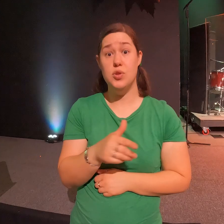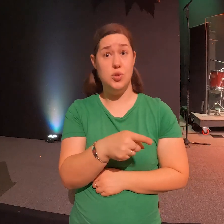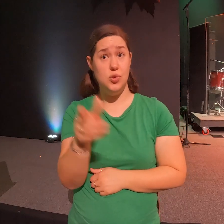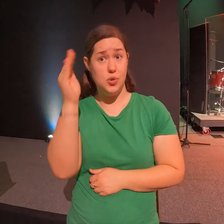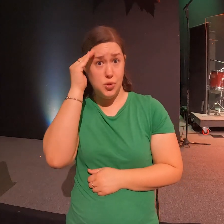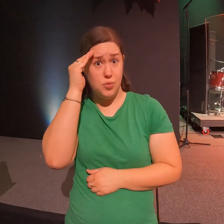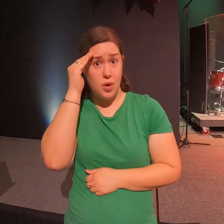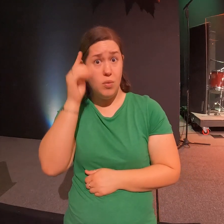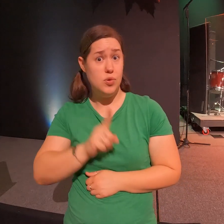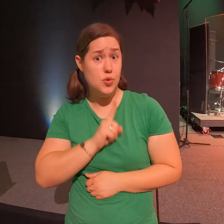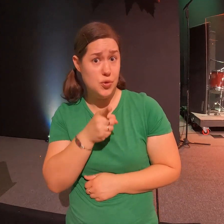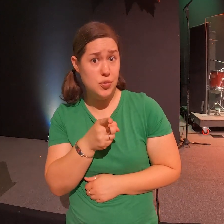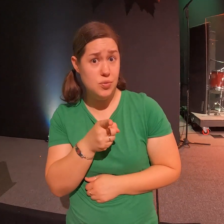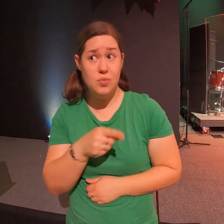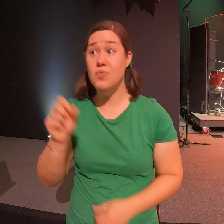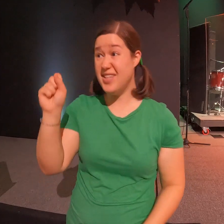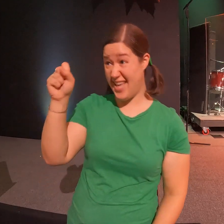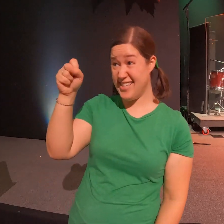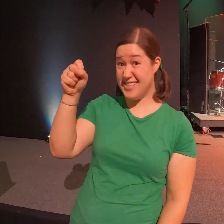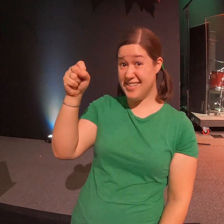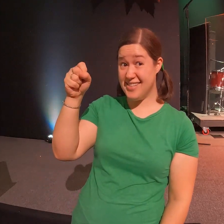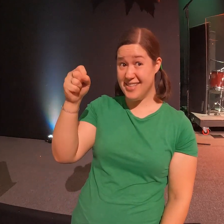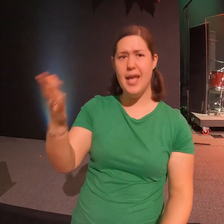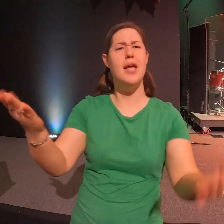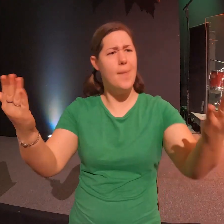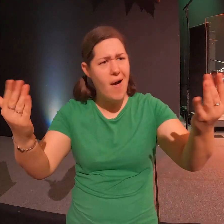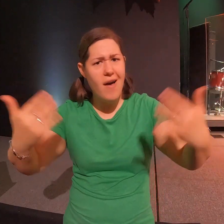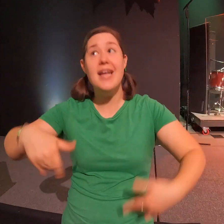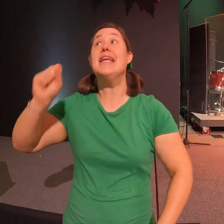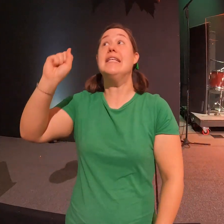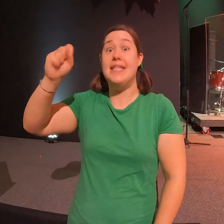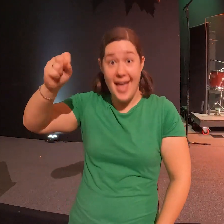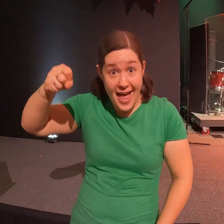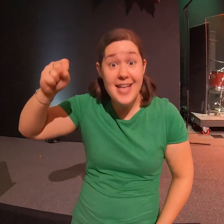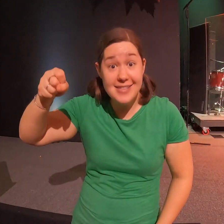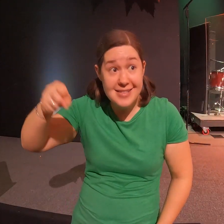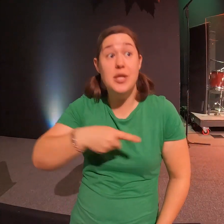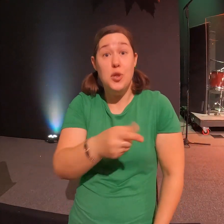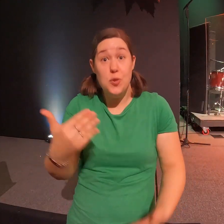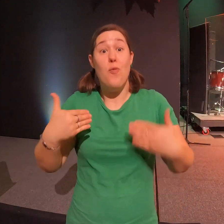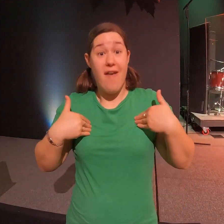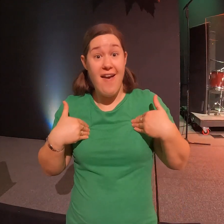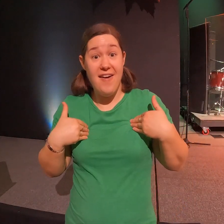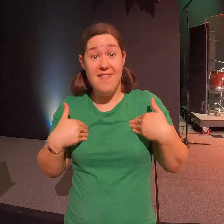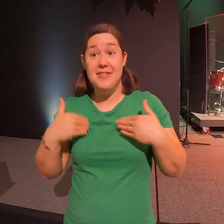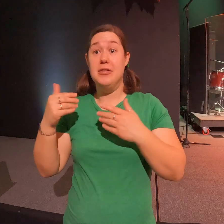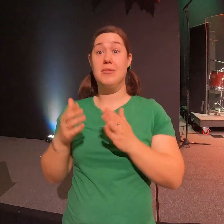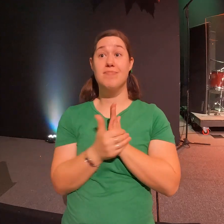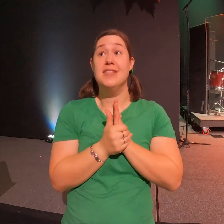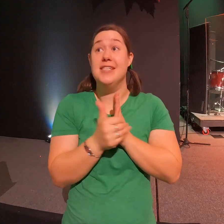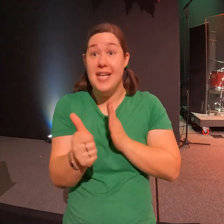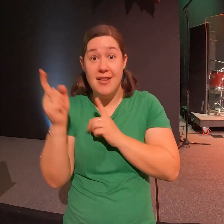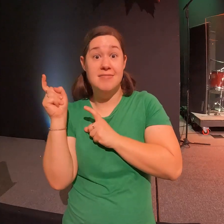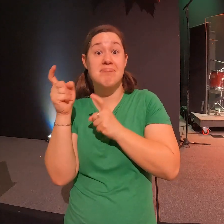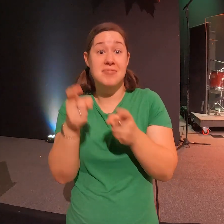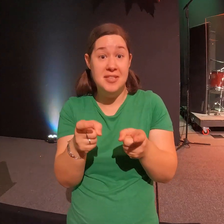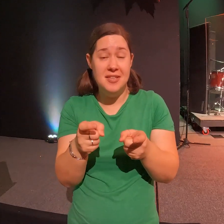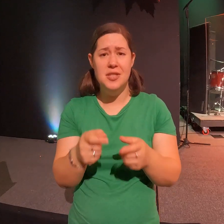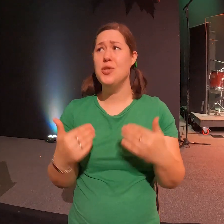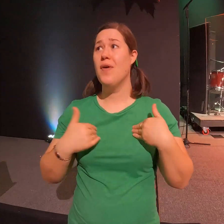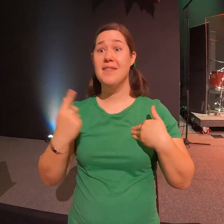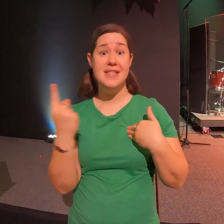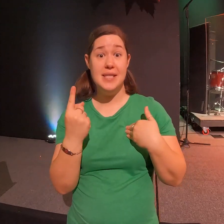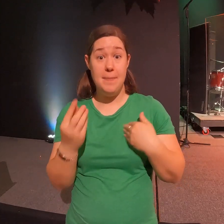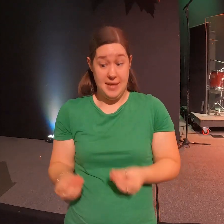Yes? Come on. Yes. Yes, you do. You know that. You've got something to give,